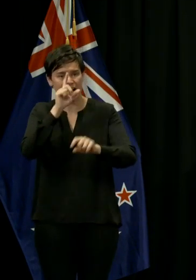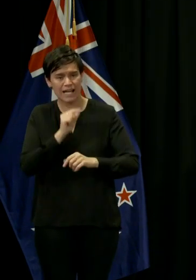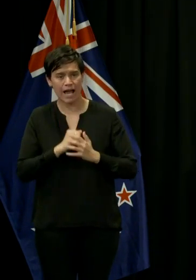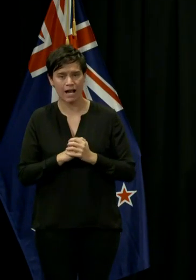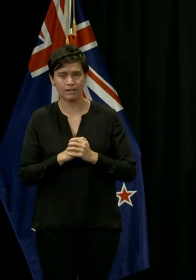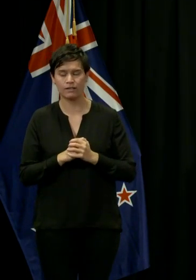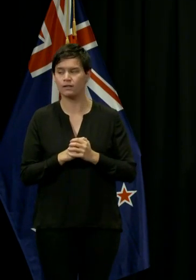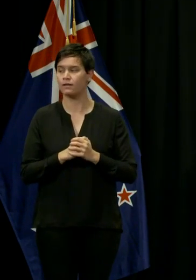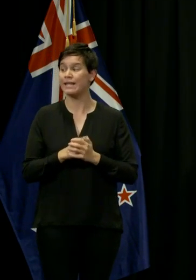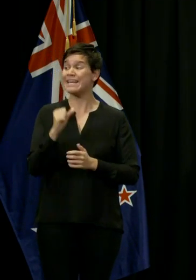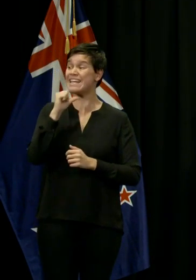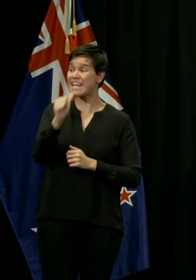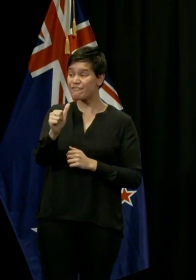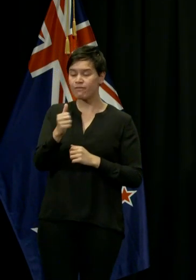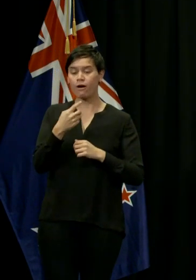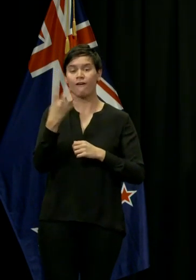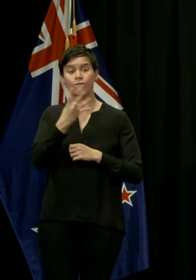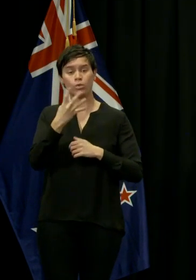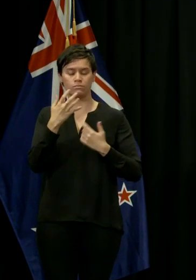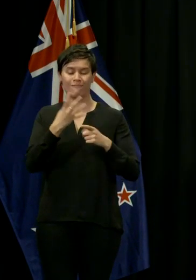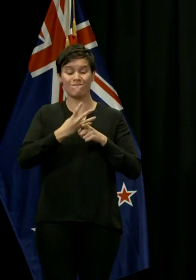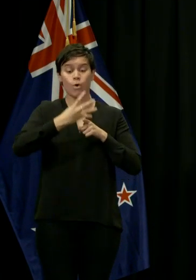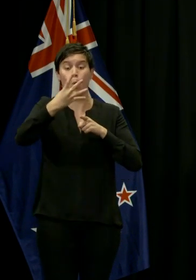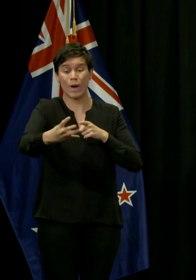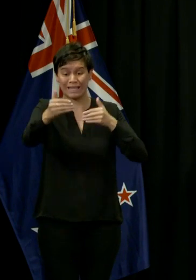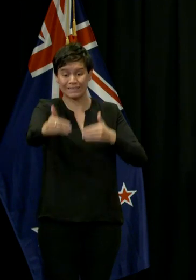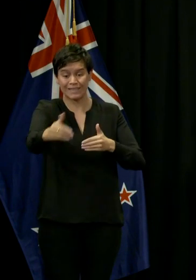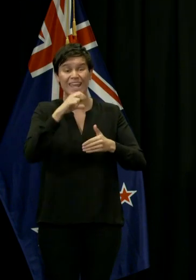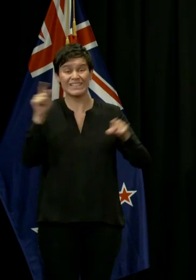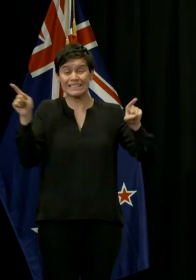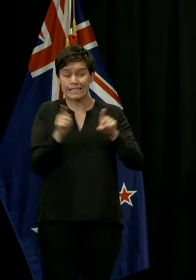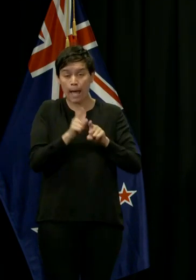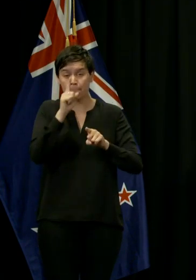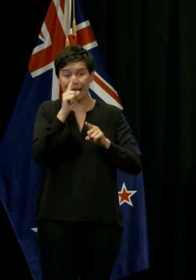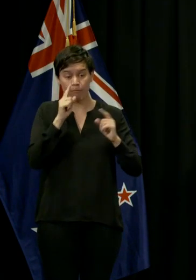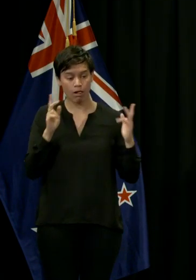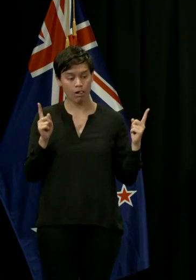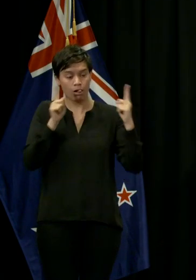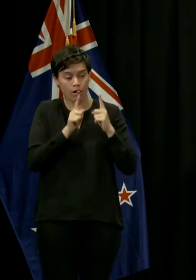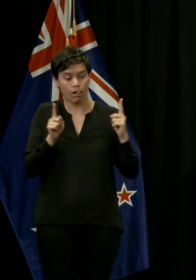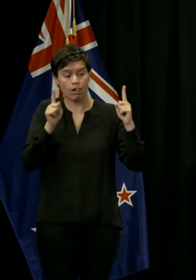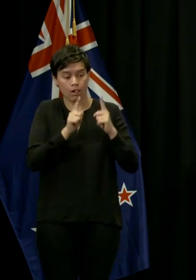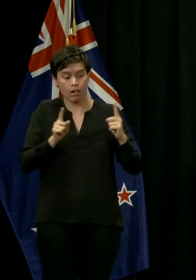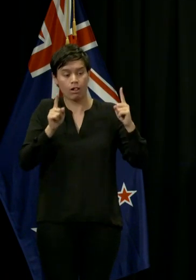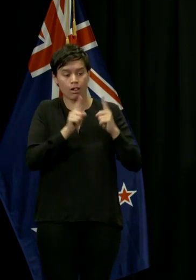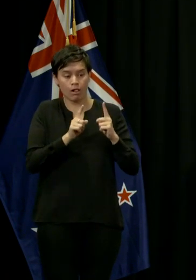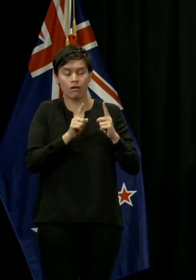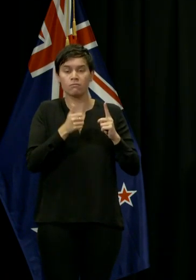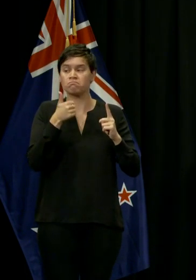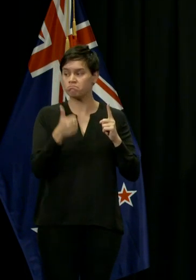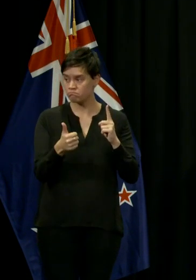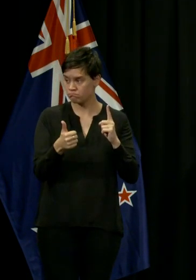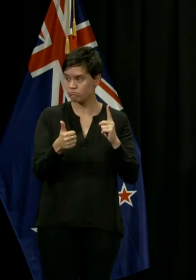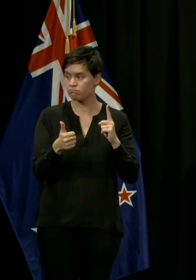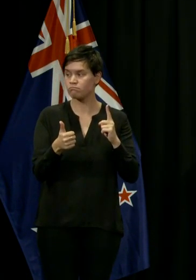with only the same people for the entire time, and so there may be essential workers in our workforce who, for instance, have 2